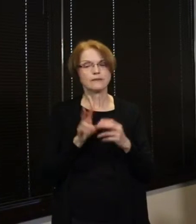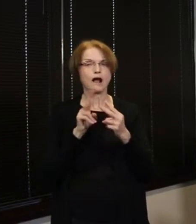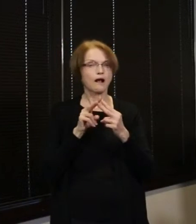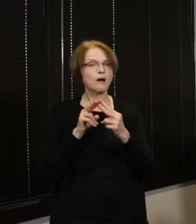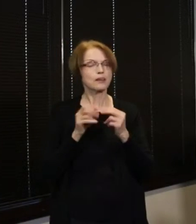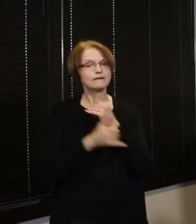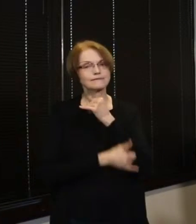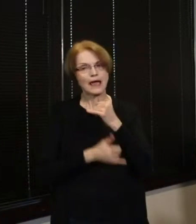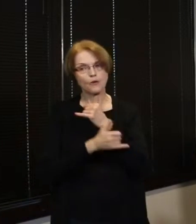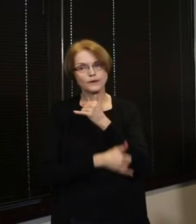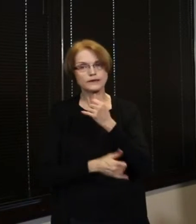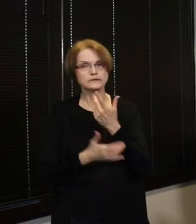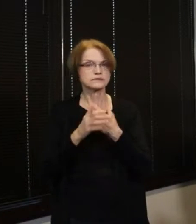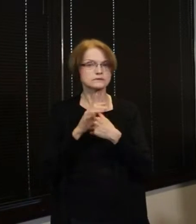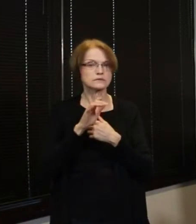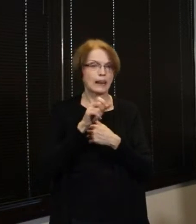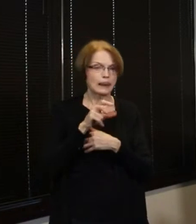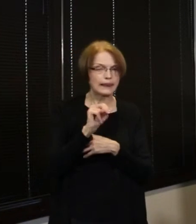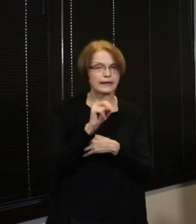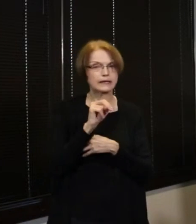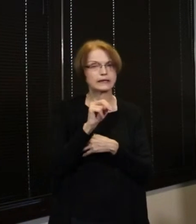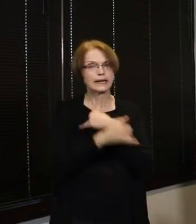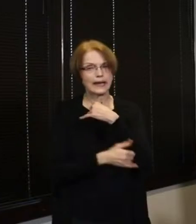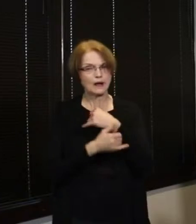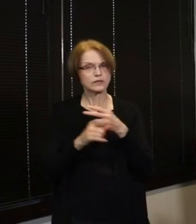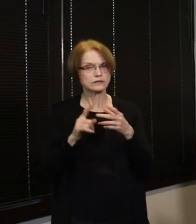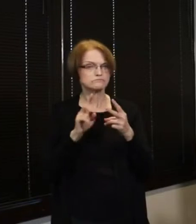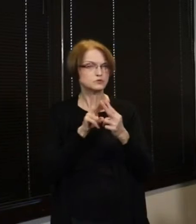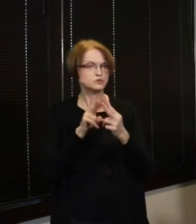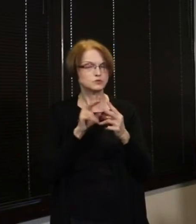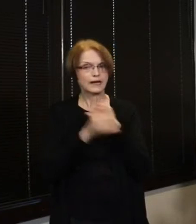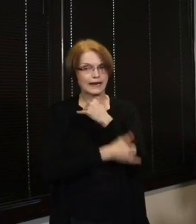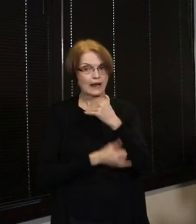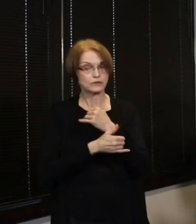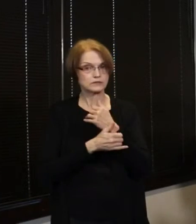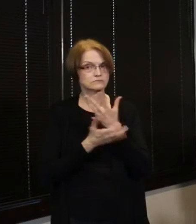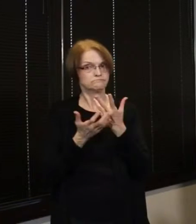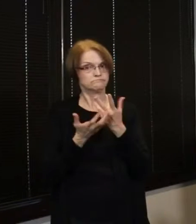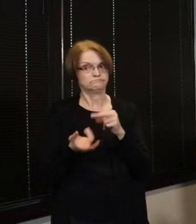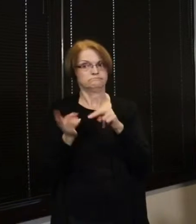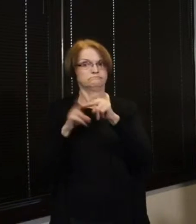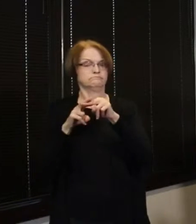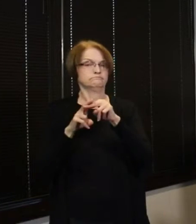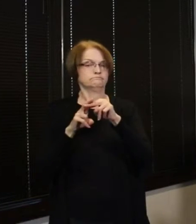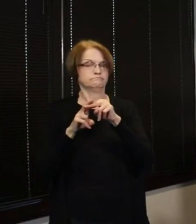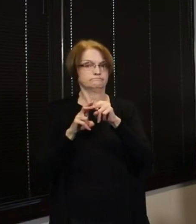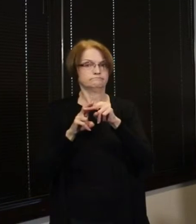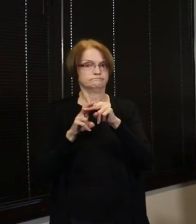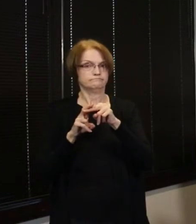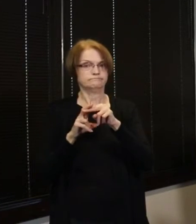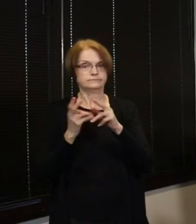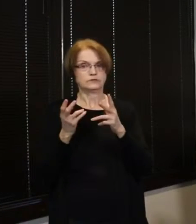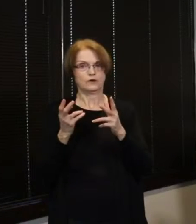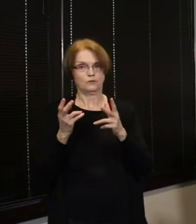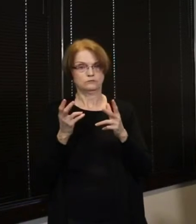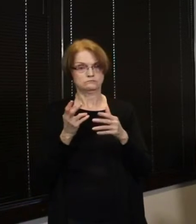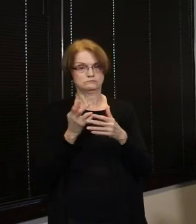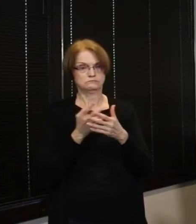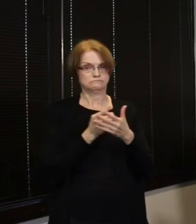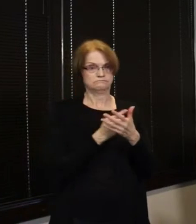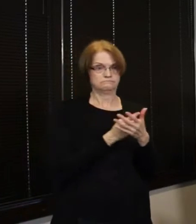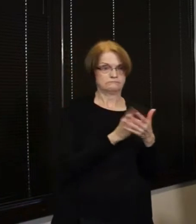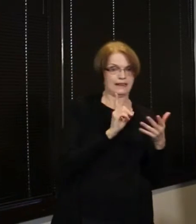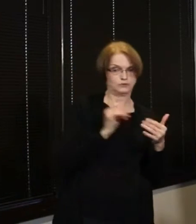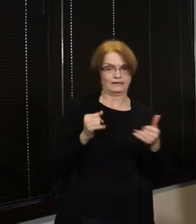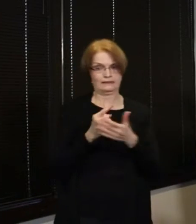higher than what they were in the immediate 7 days, than in the previous 7 days. And so really that's good